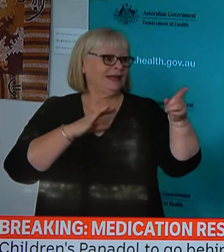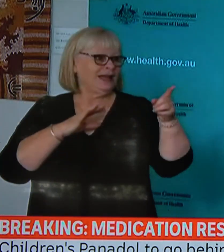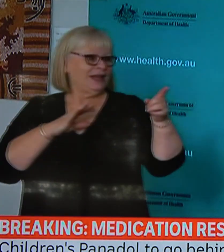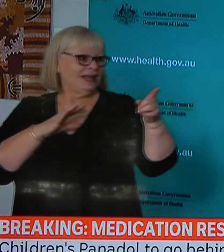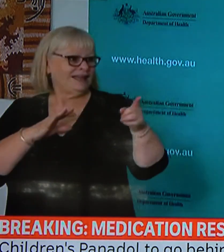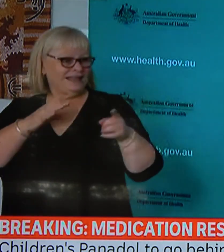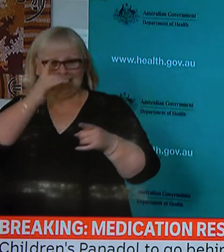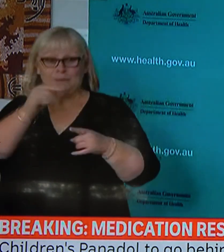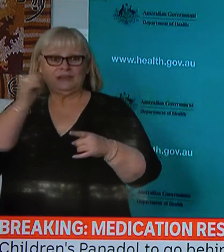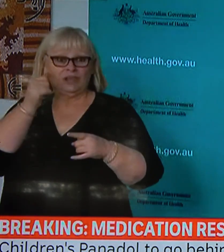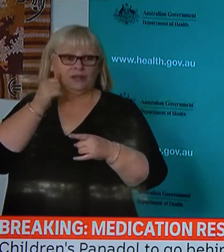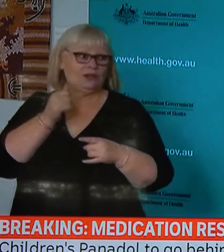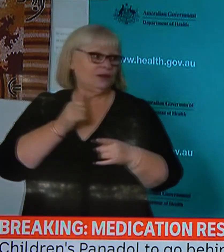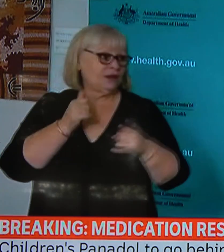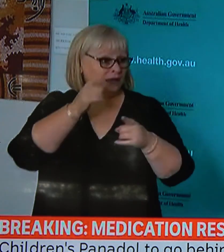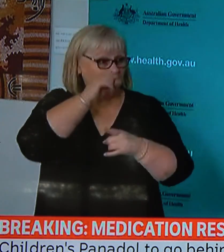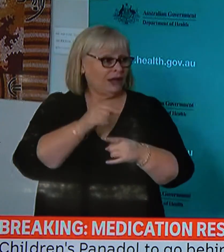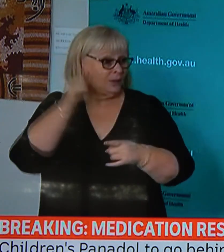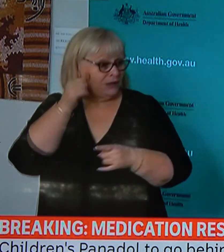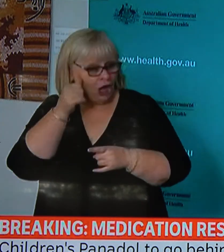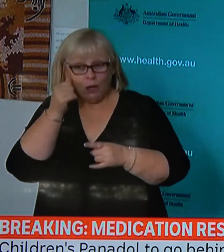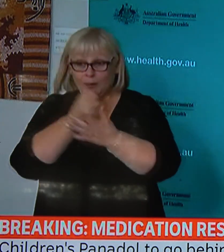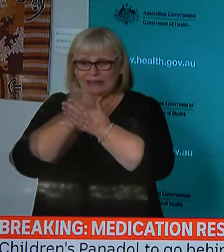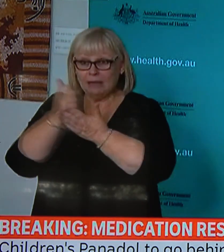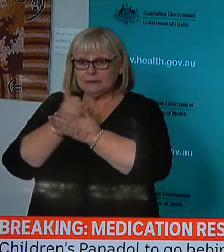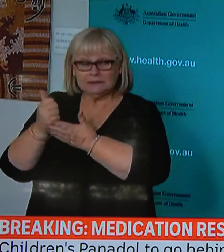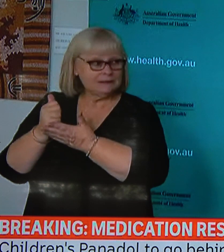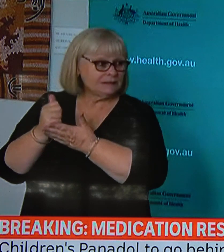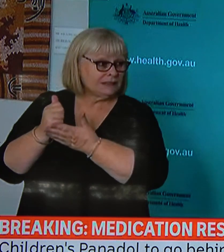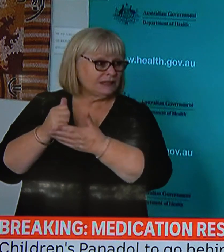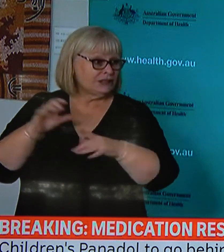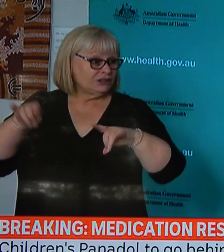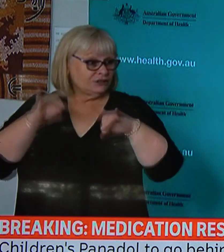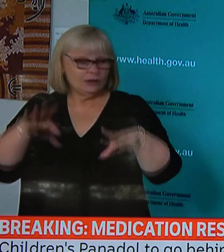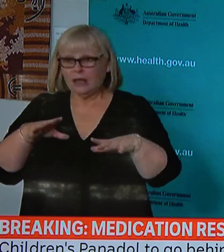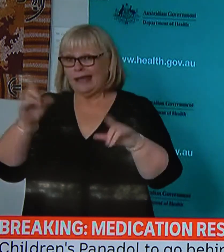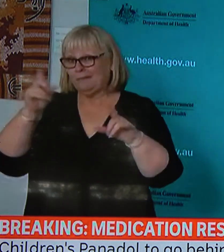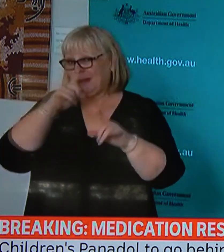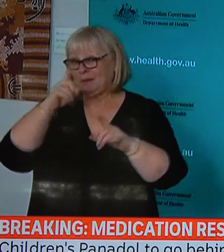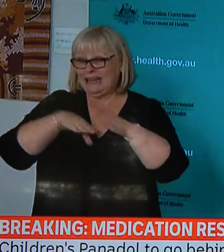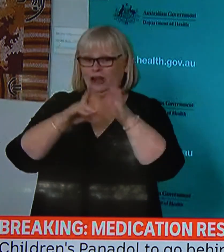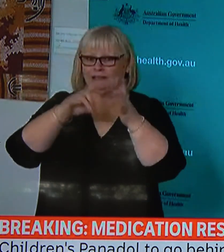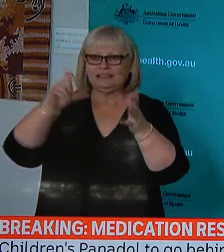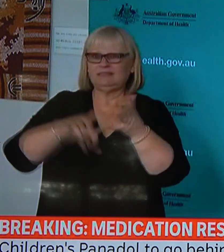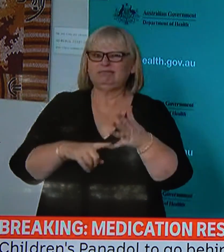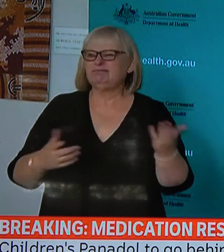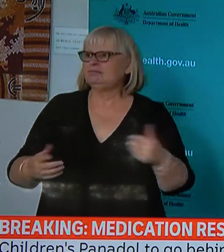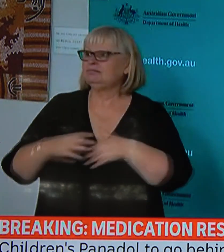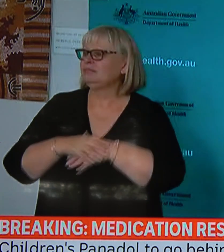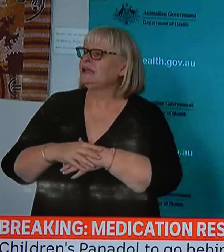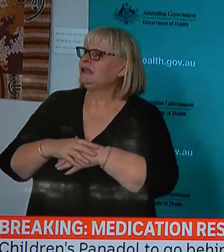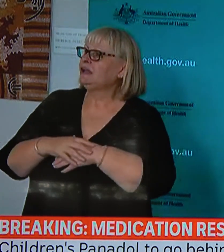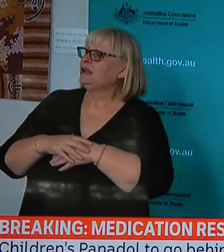figures can we know? Can we know in figures how many people, Australians, are currently in an ICU? I'm not going to go